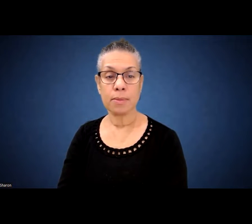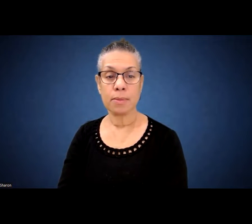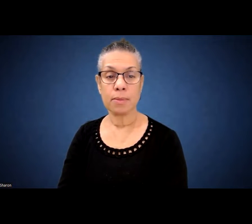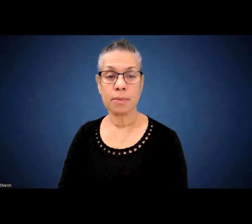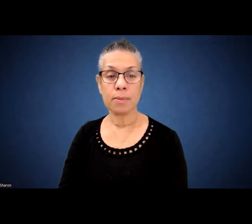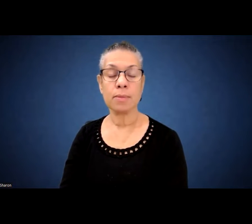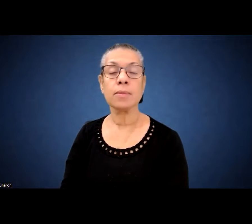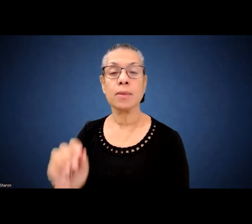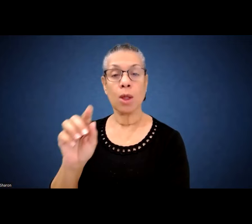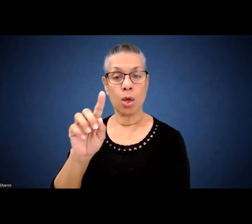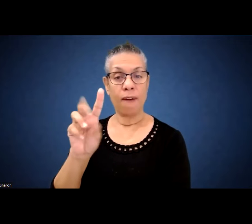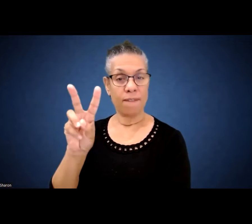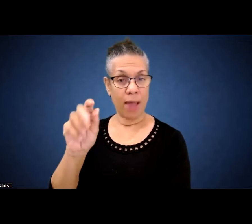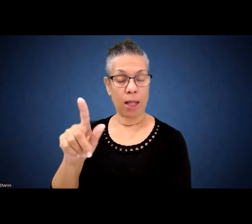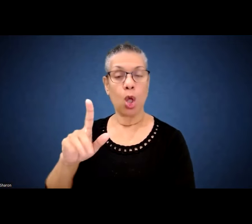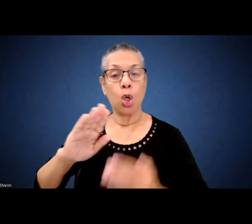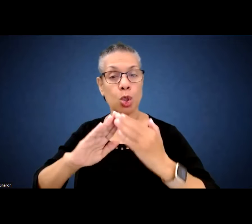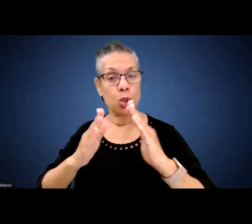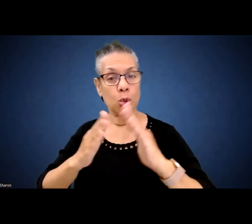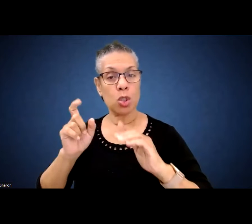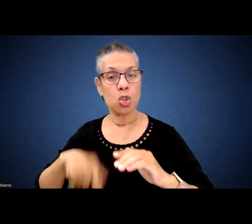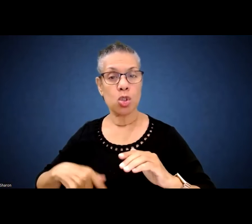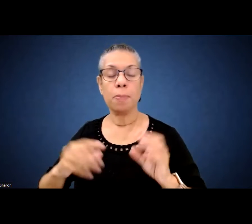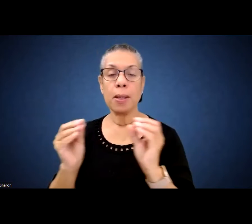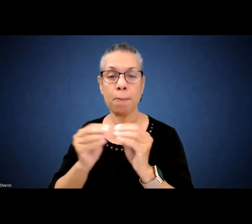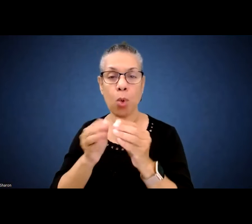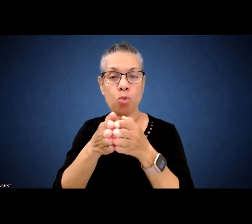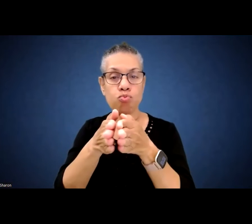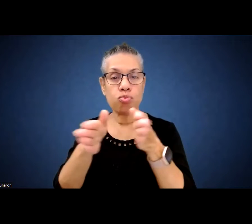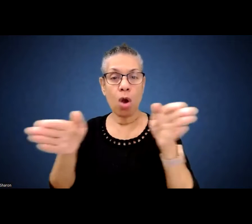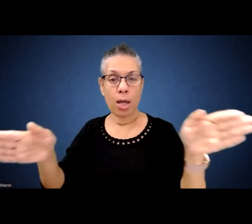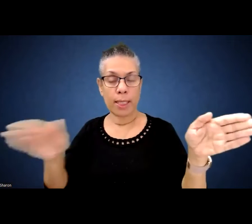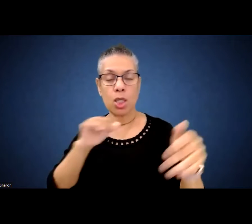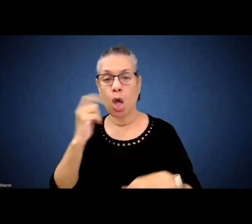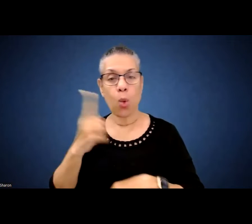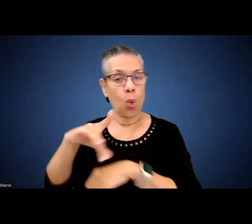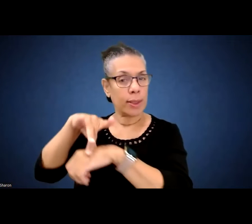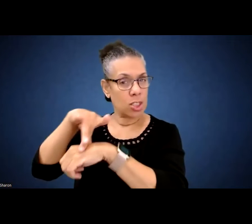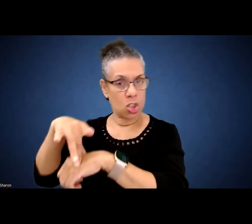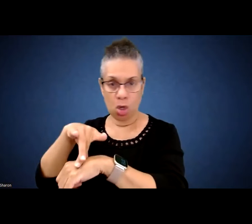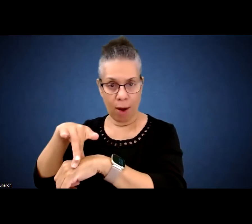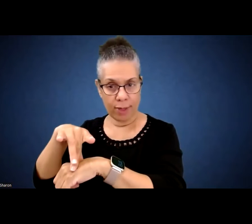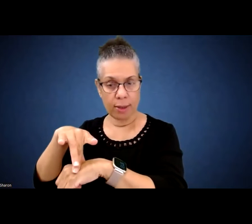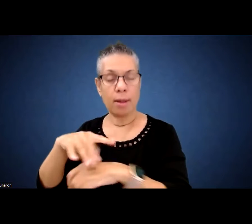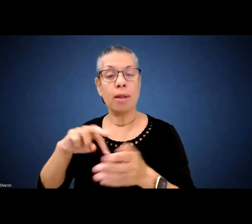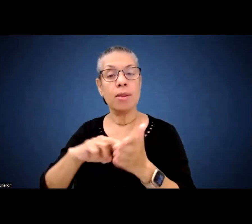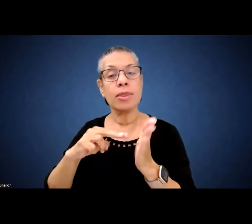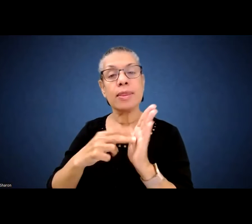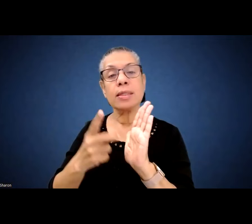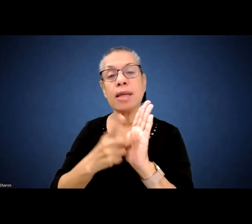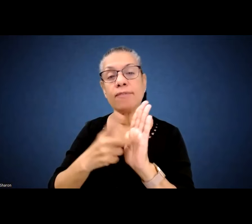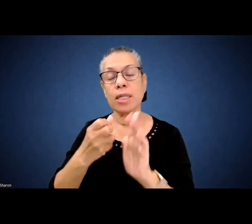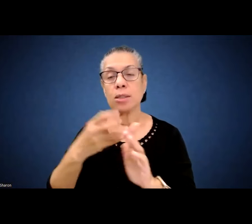this is a comment. Communities should be defined more broadly than just a geographic designation. The definition should